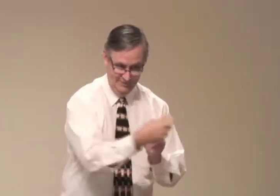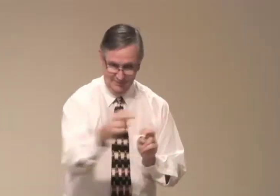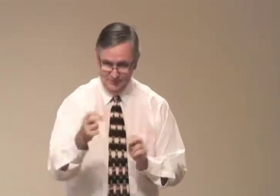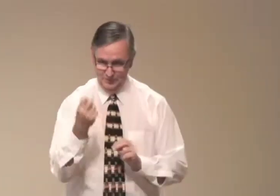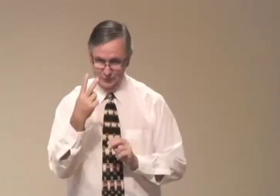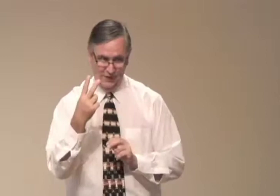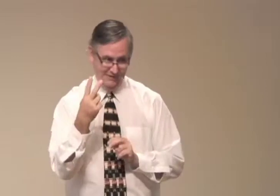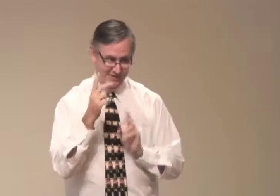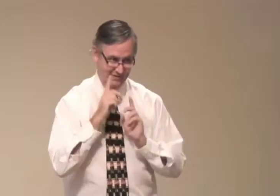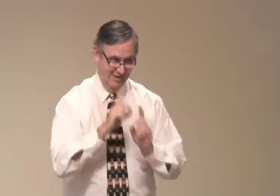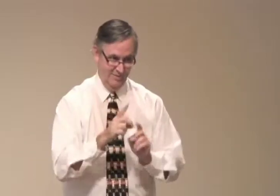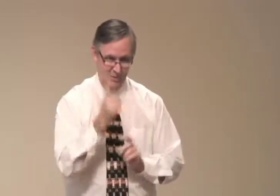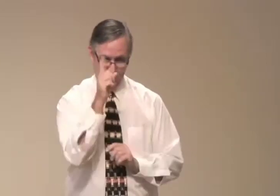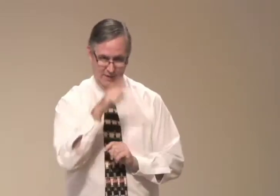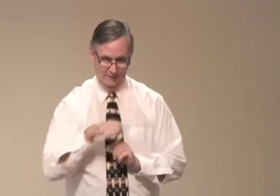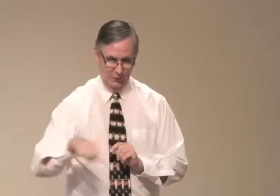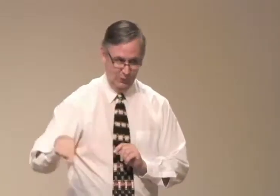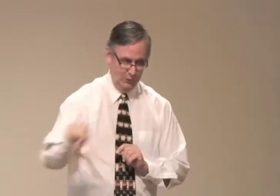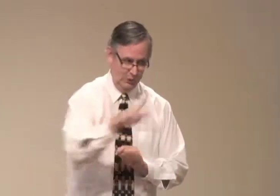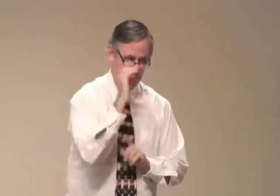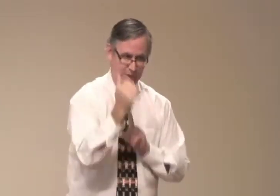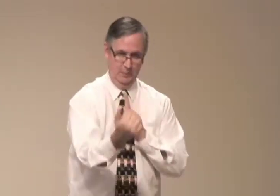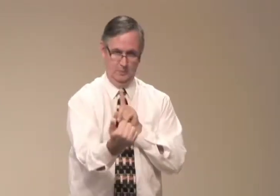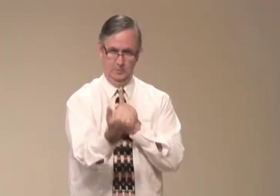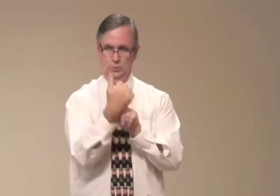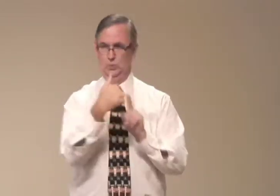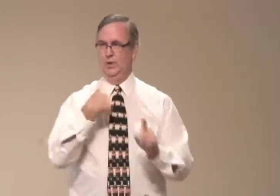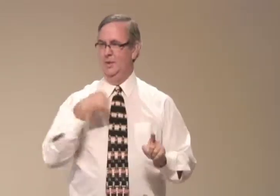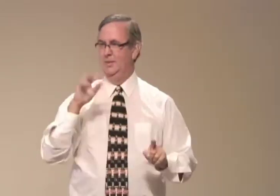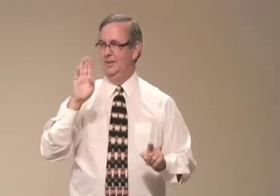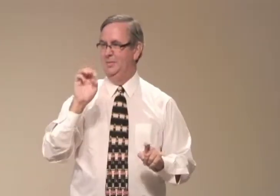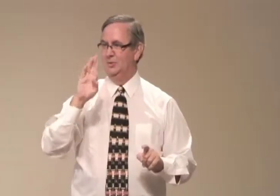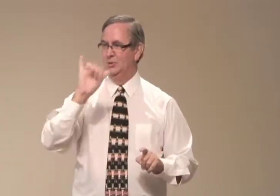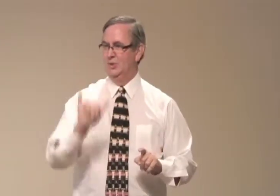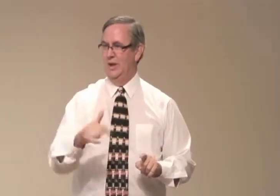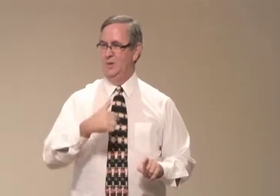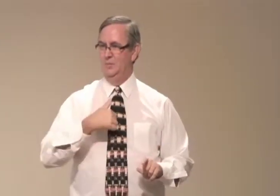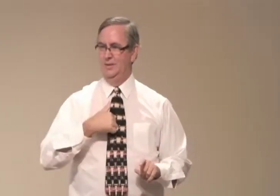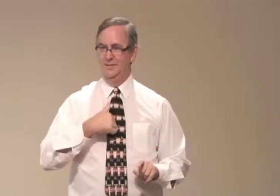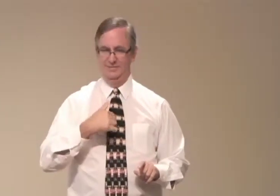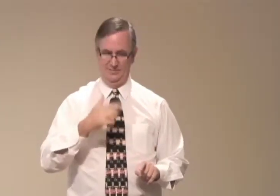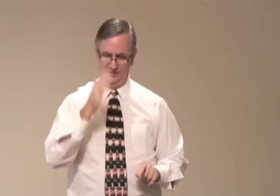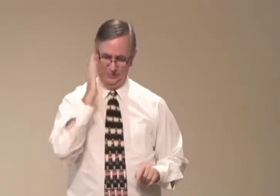that are sitting there, he's there with the twelve, one of you will betray me,